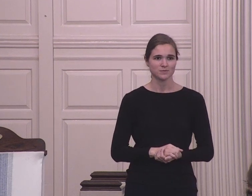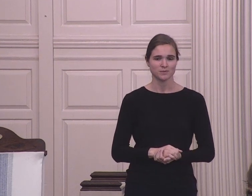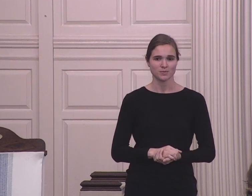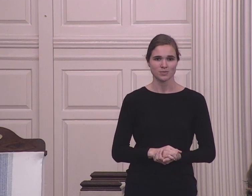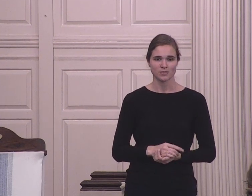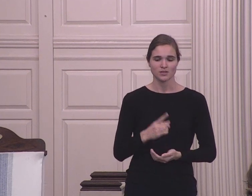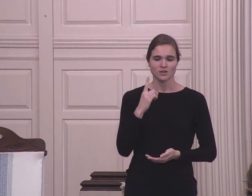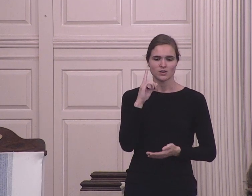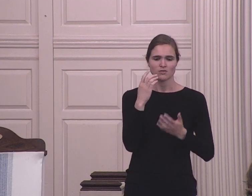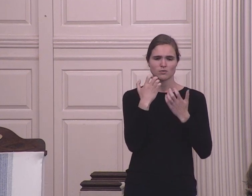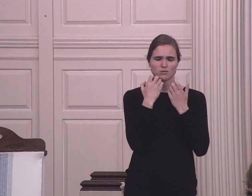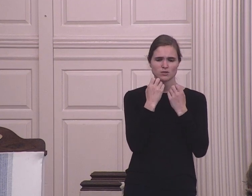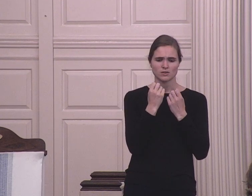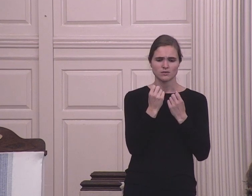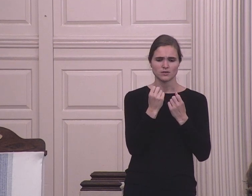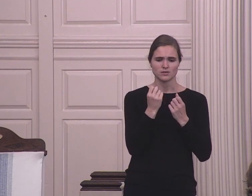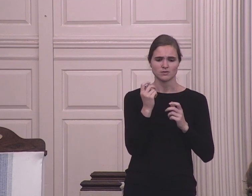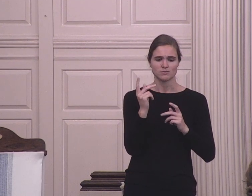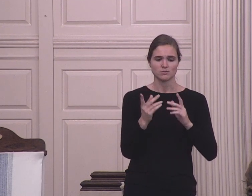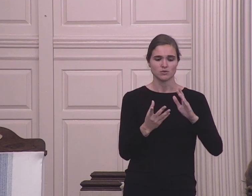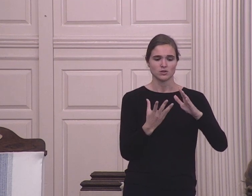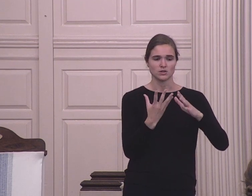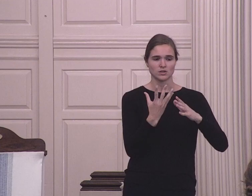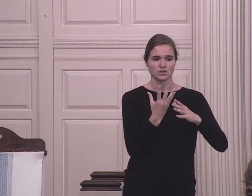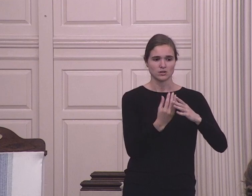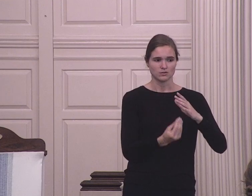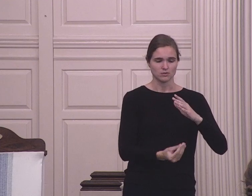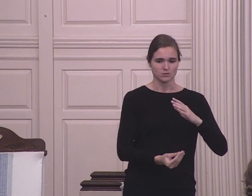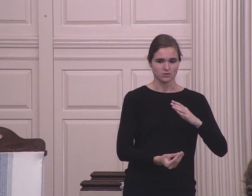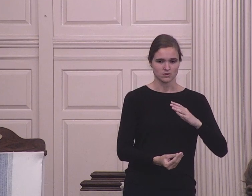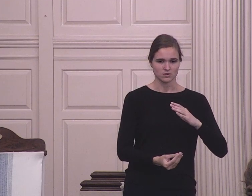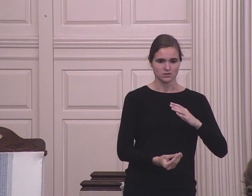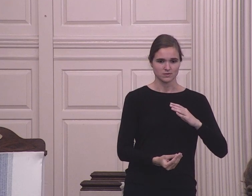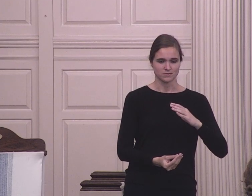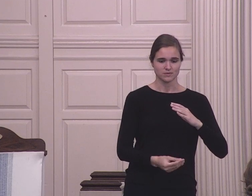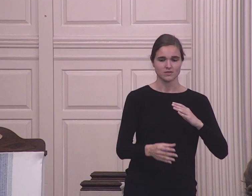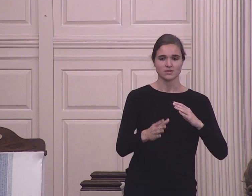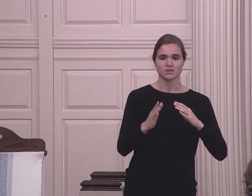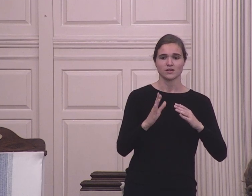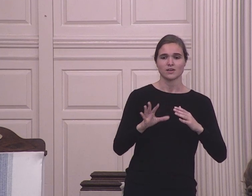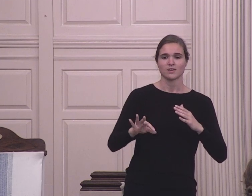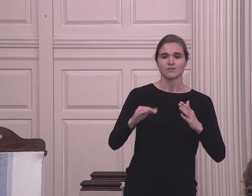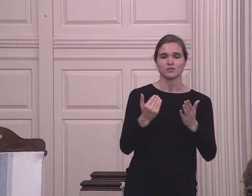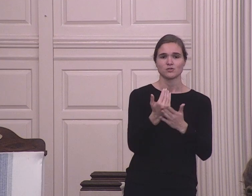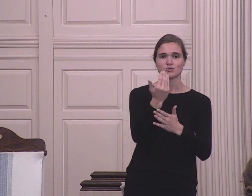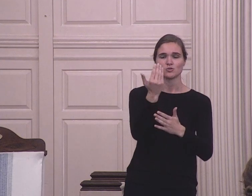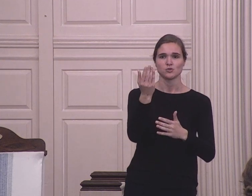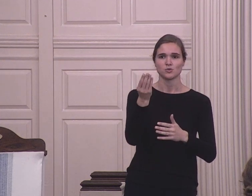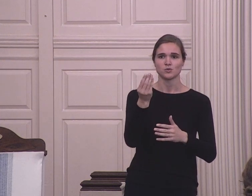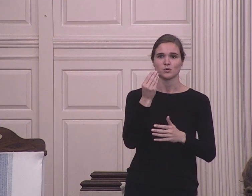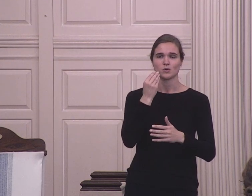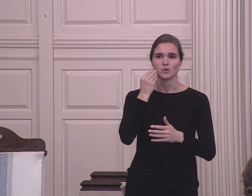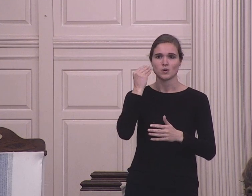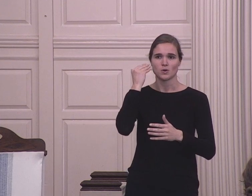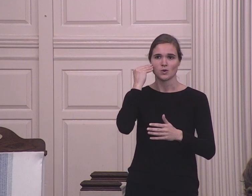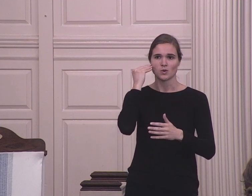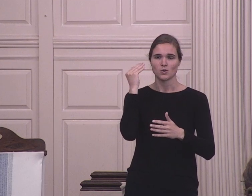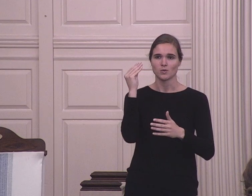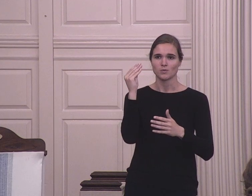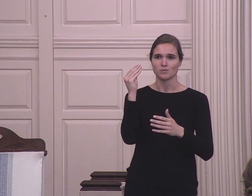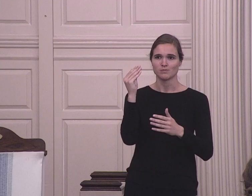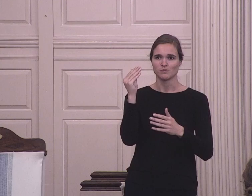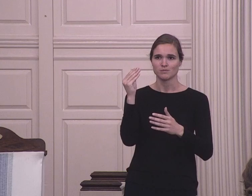And for our beloved who've gone before us, may they find a new home in the mystery of Christ's